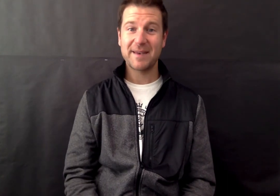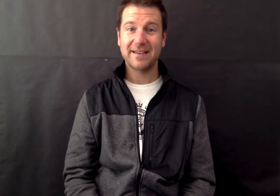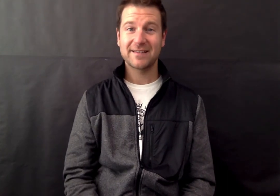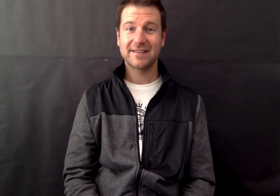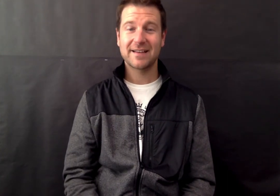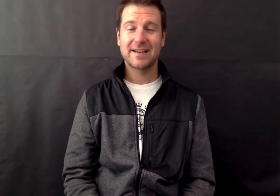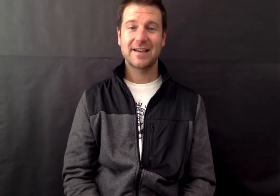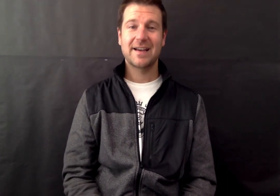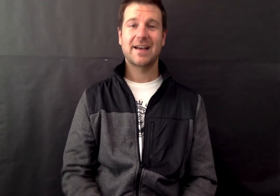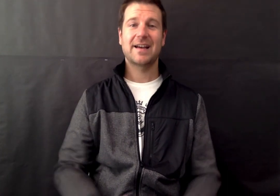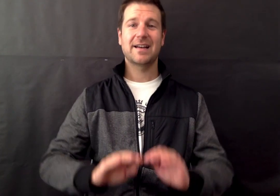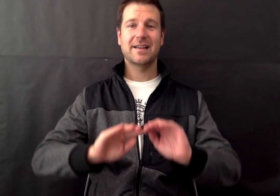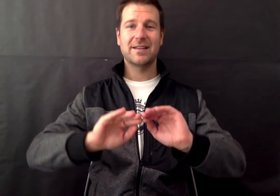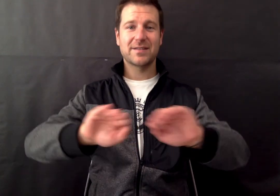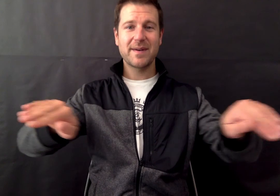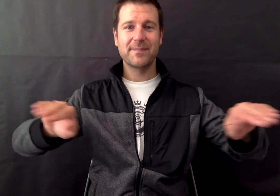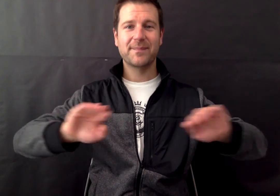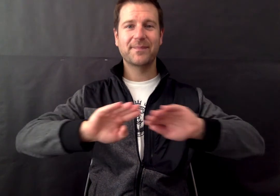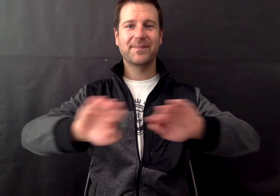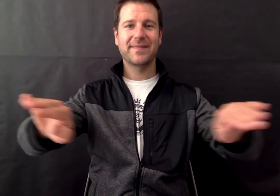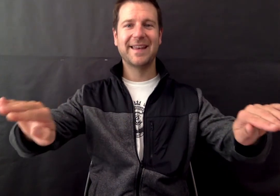Swimming, you swim.